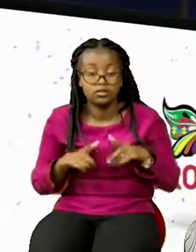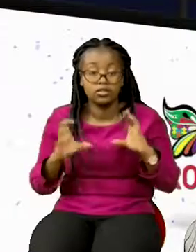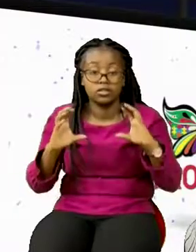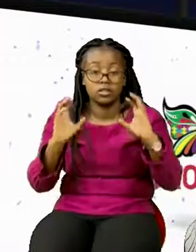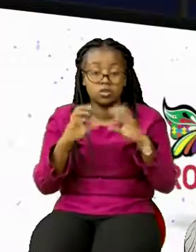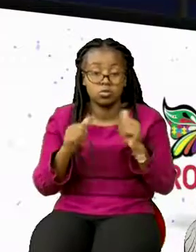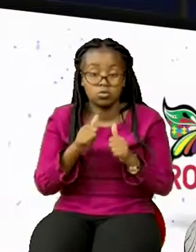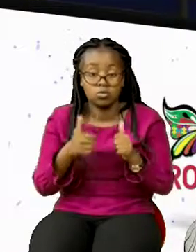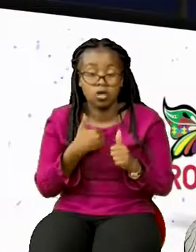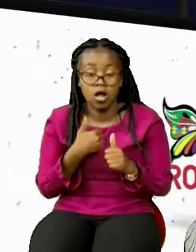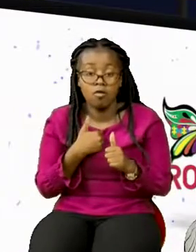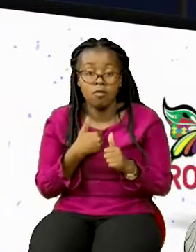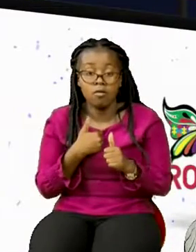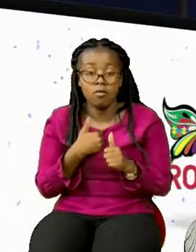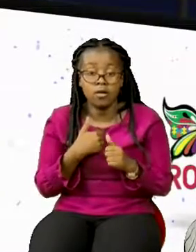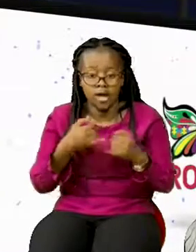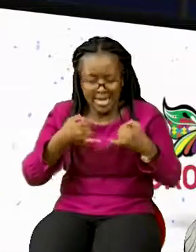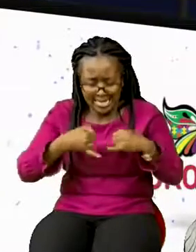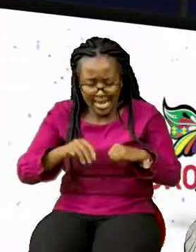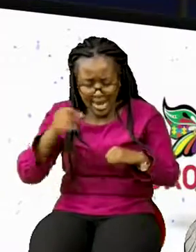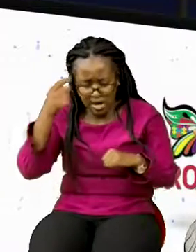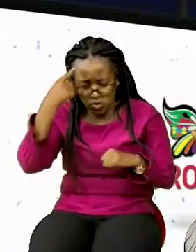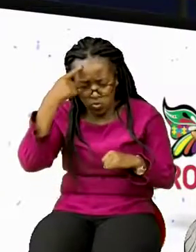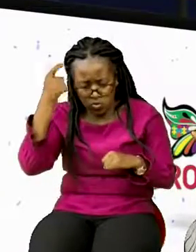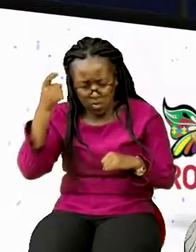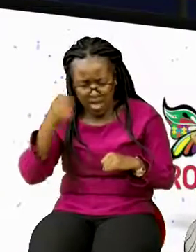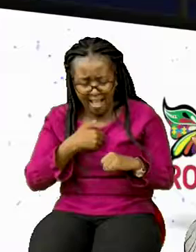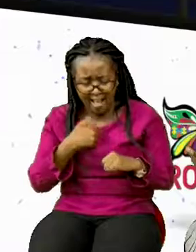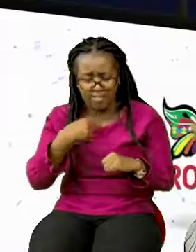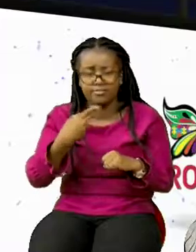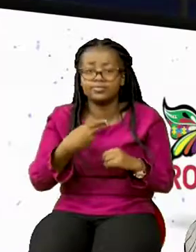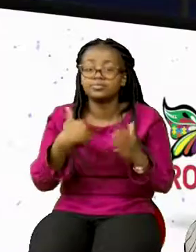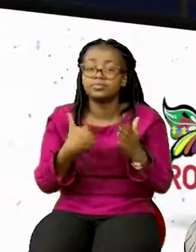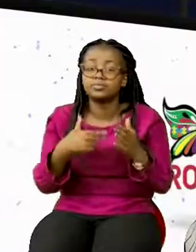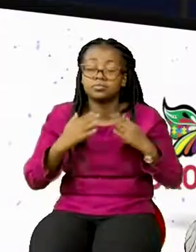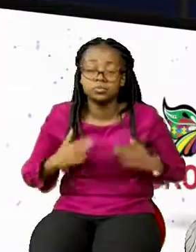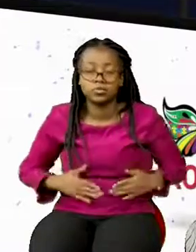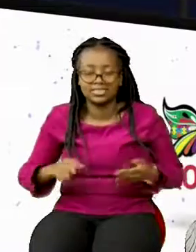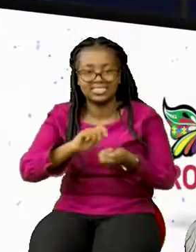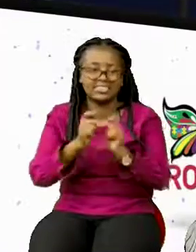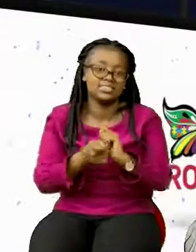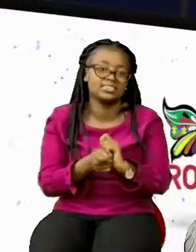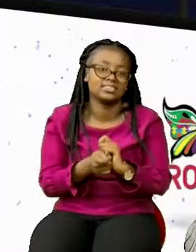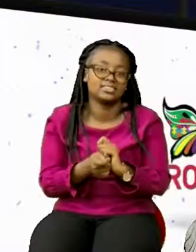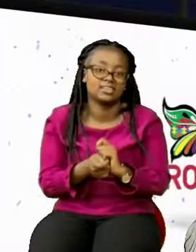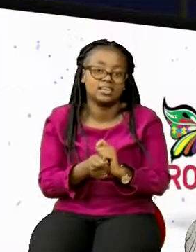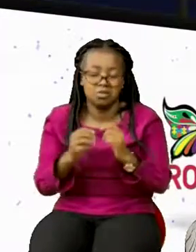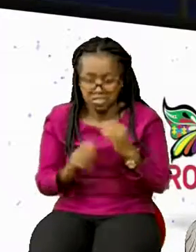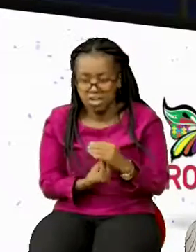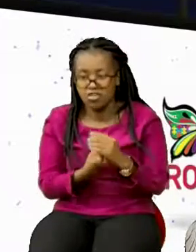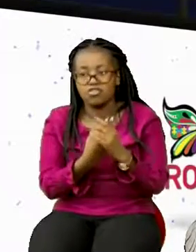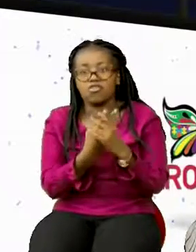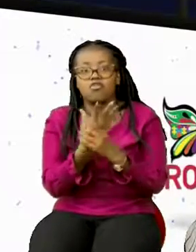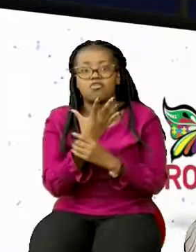community that we have. So try to imagine now they have hormones on top of it. their body is changing. They have no idea what